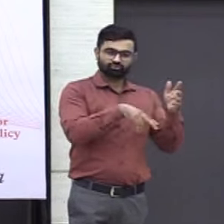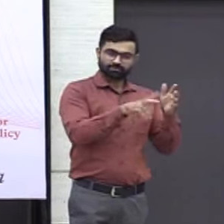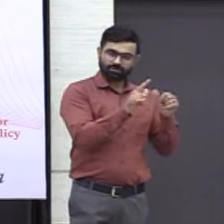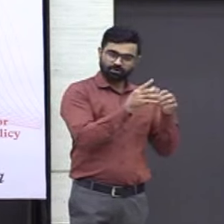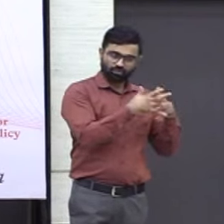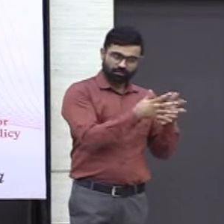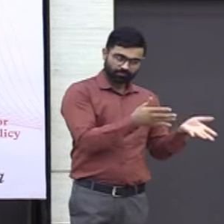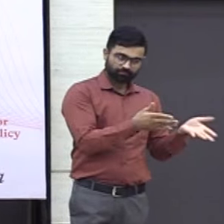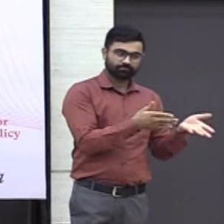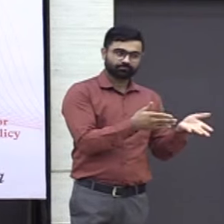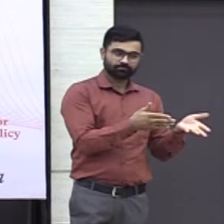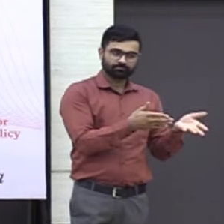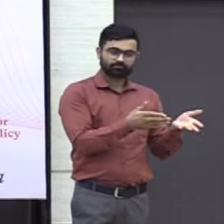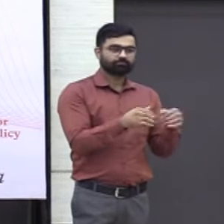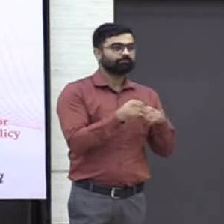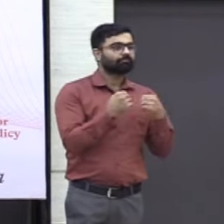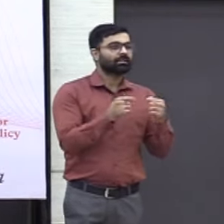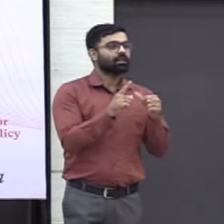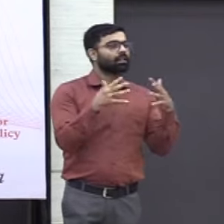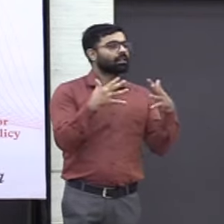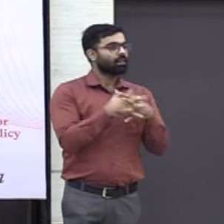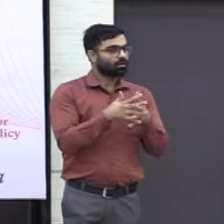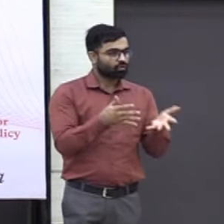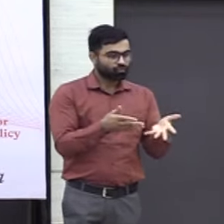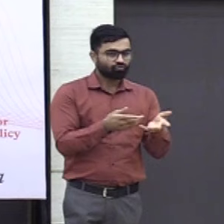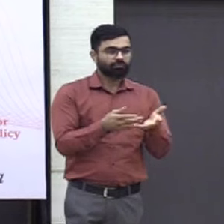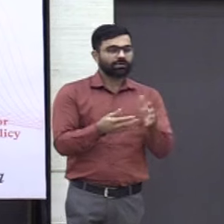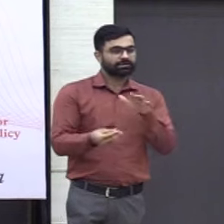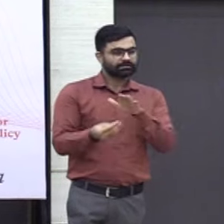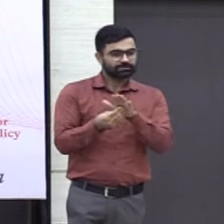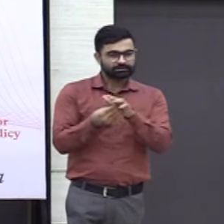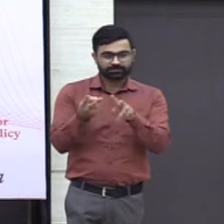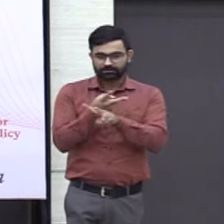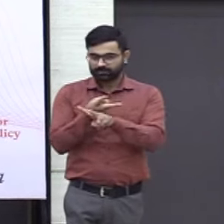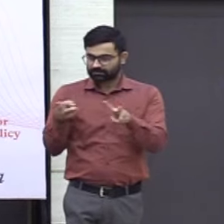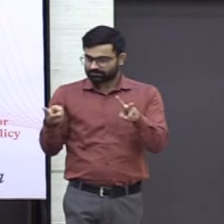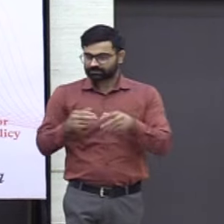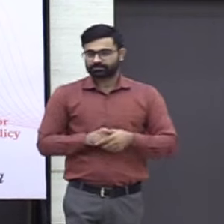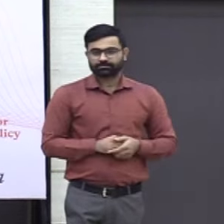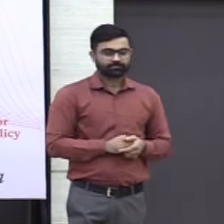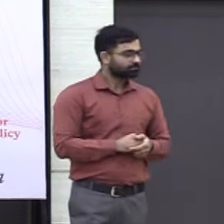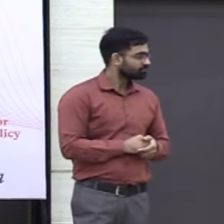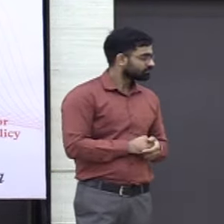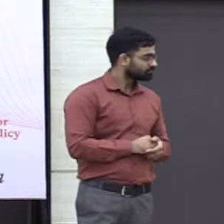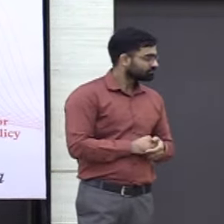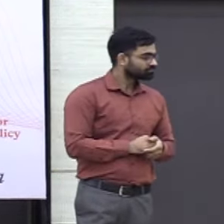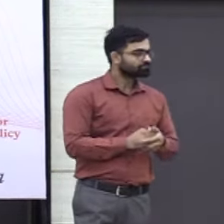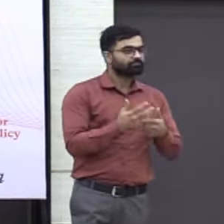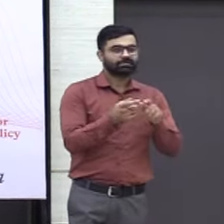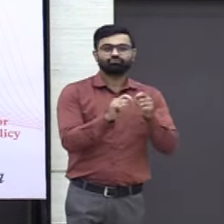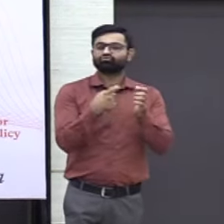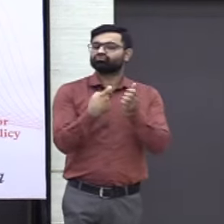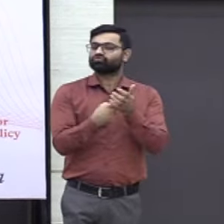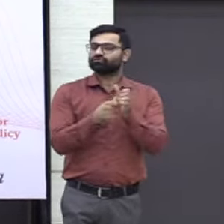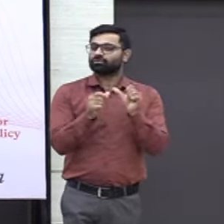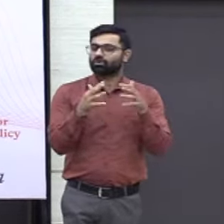have been enacting laws dealing with corruption, right? In order to eradicate